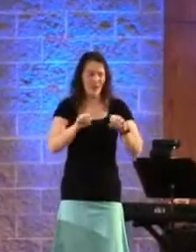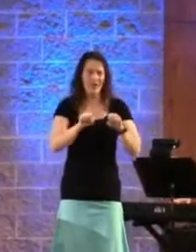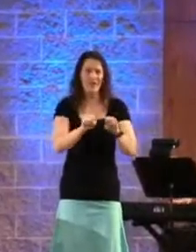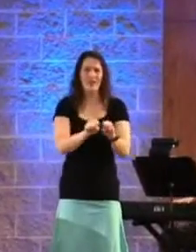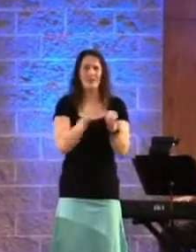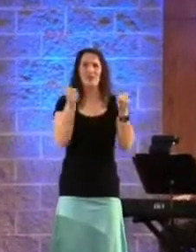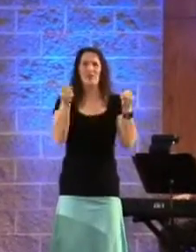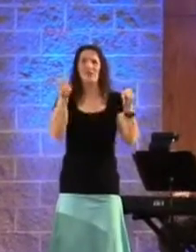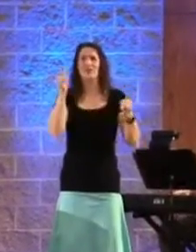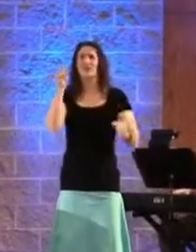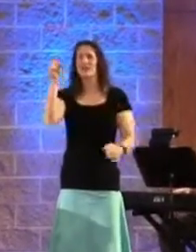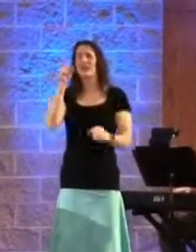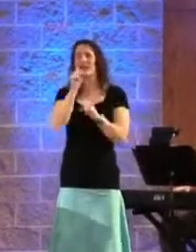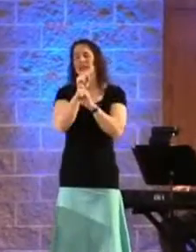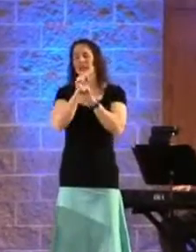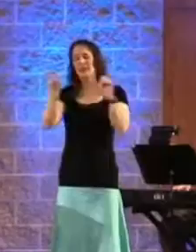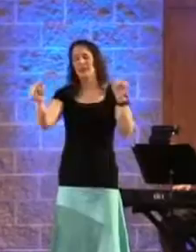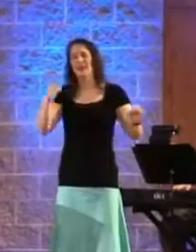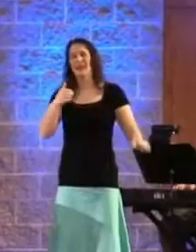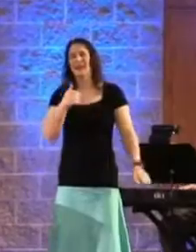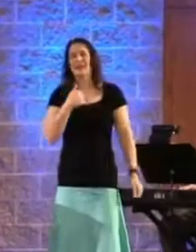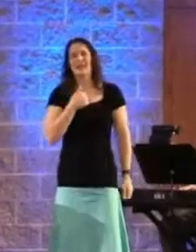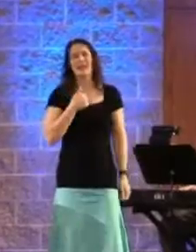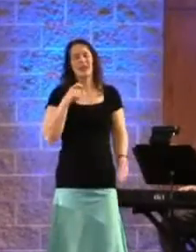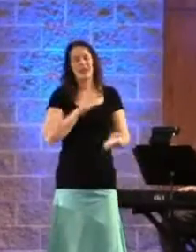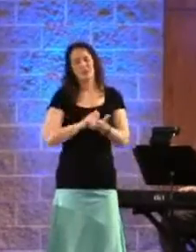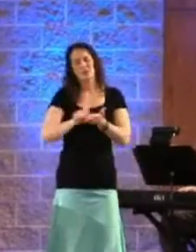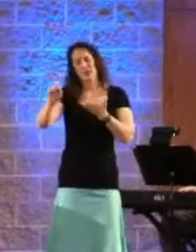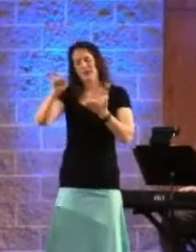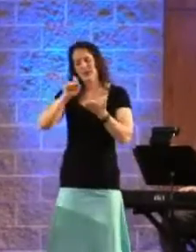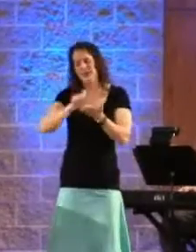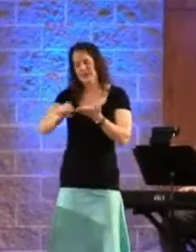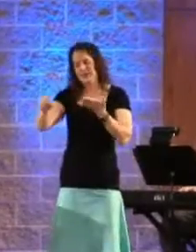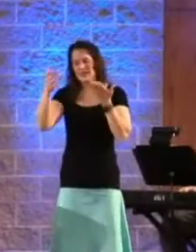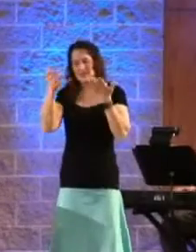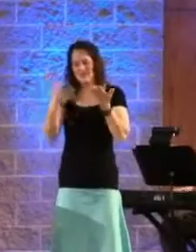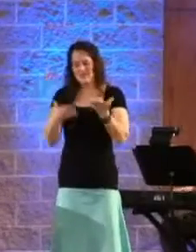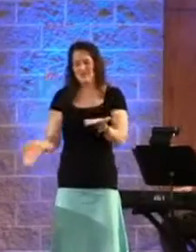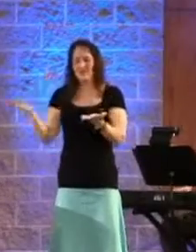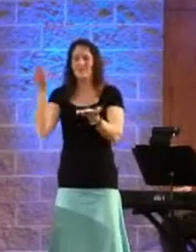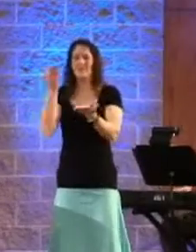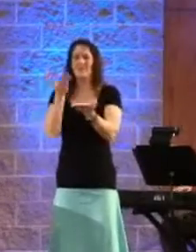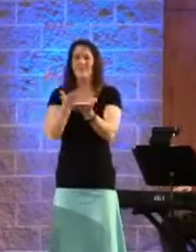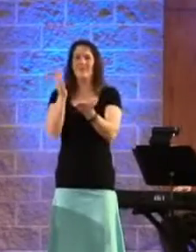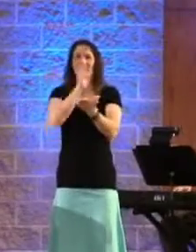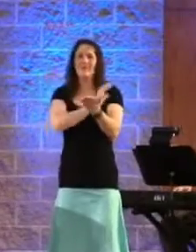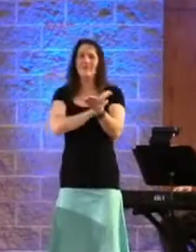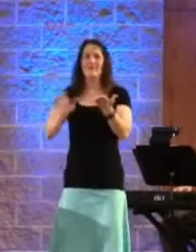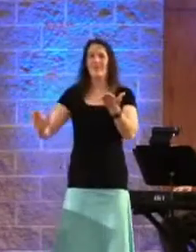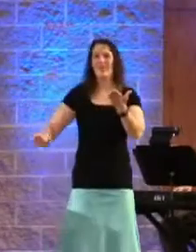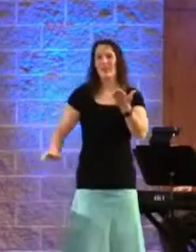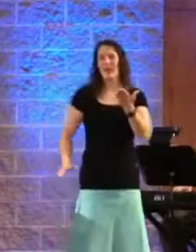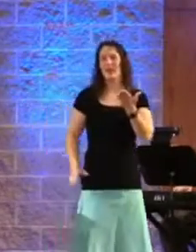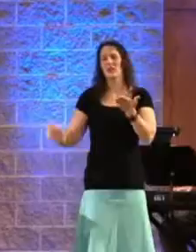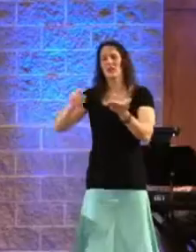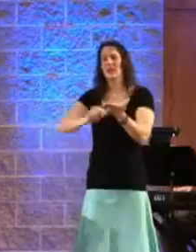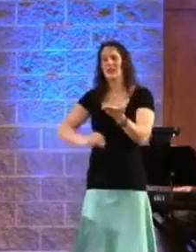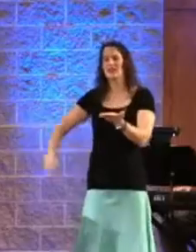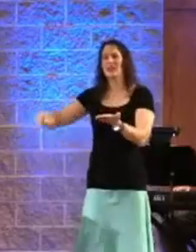have saved me. It is written. Christ is risen. Jesus,